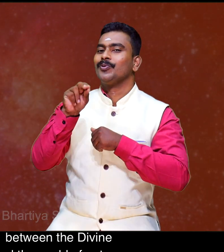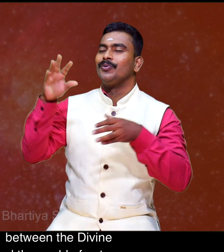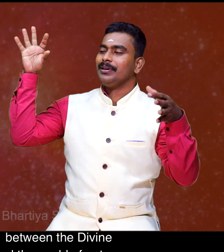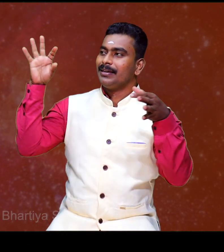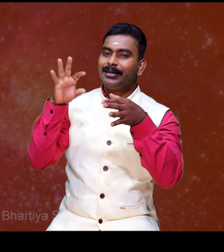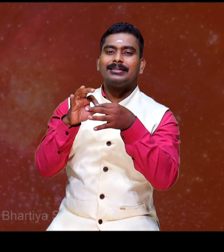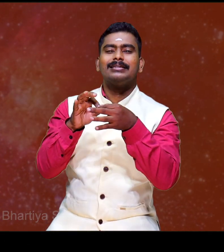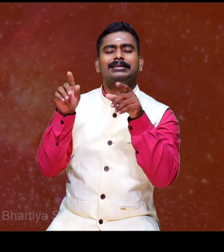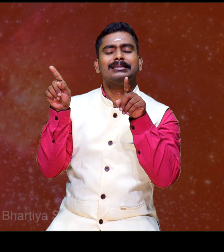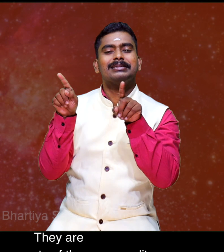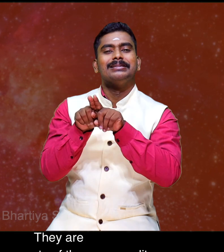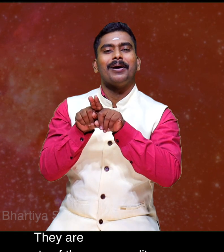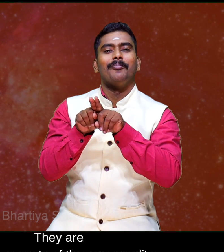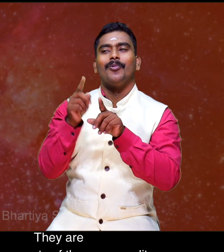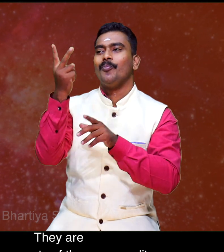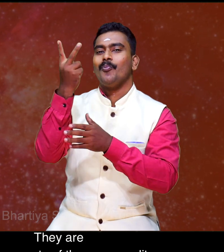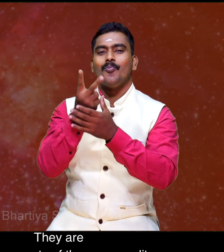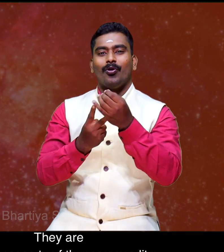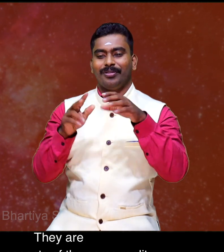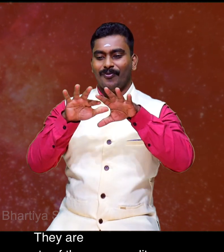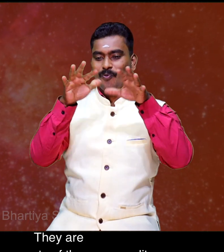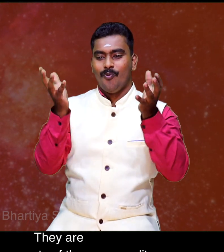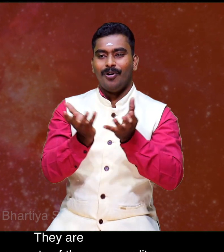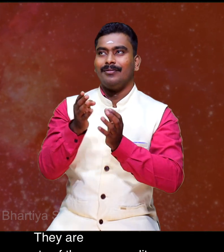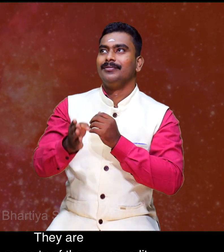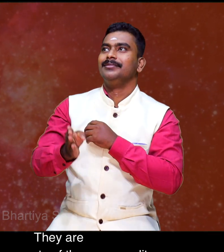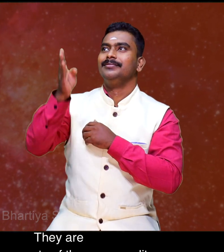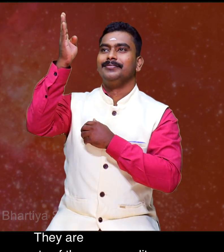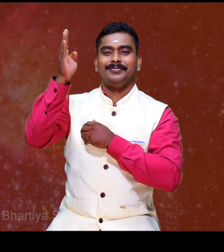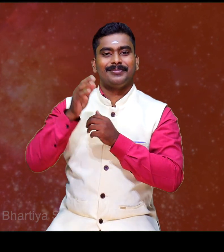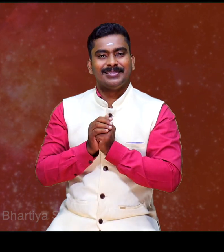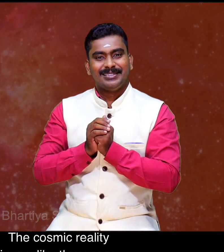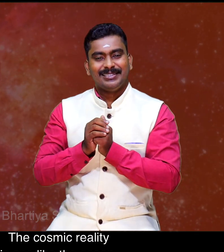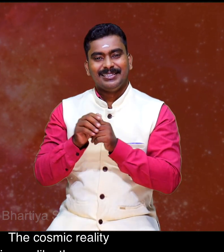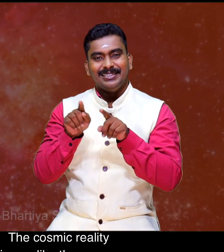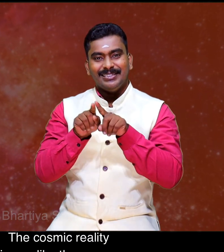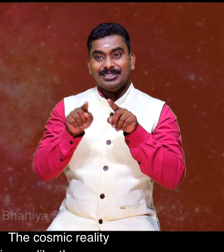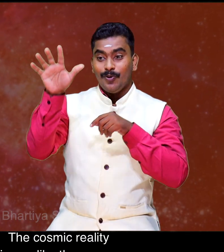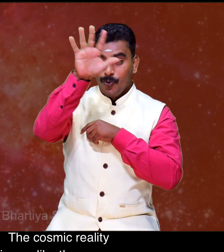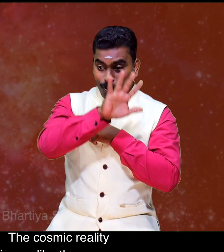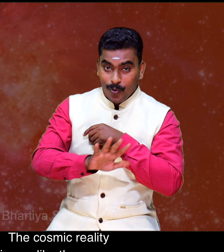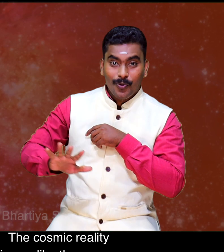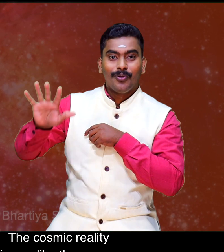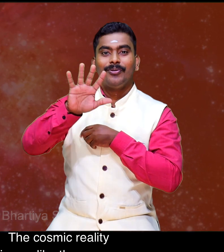nature. They are the two aspects of the same reality. The cosmic is one like the